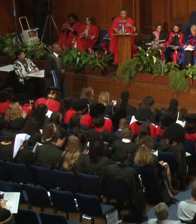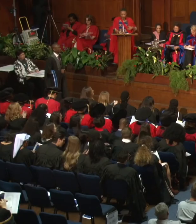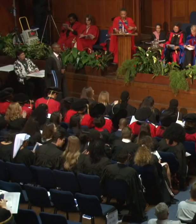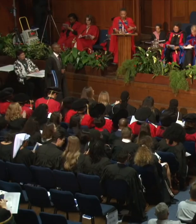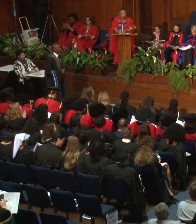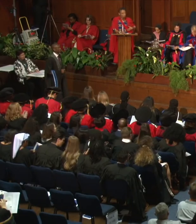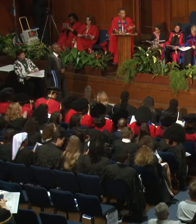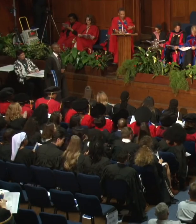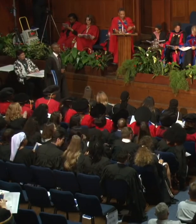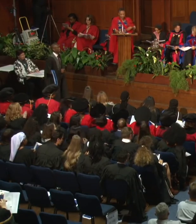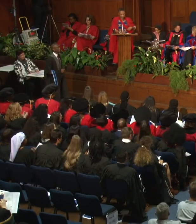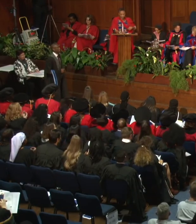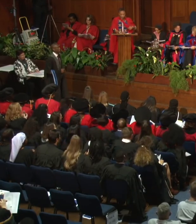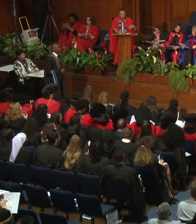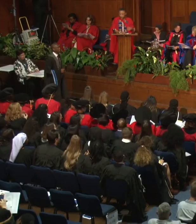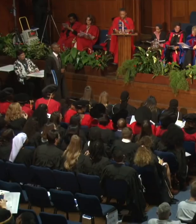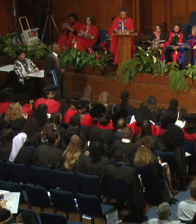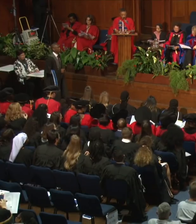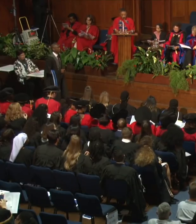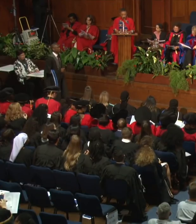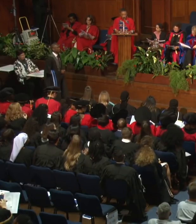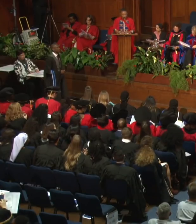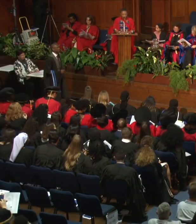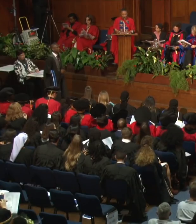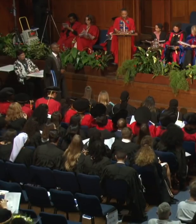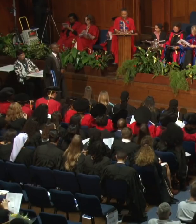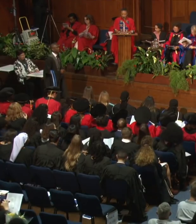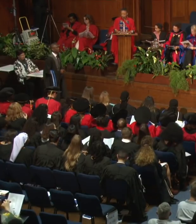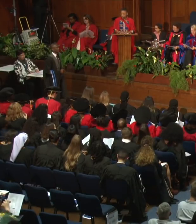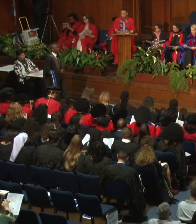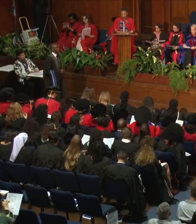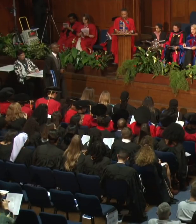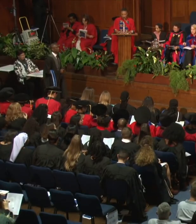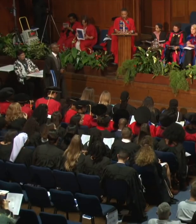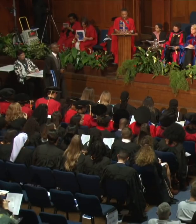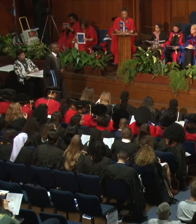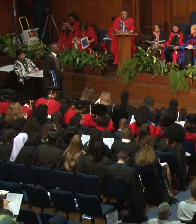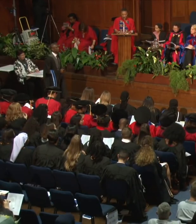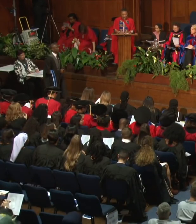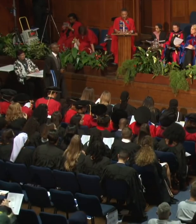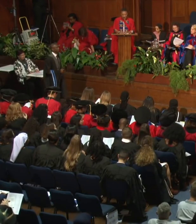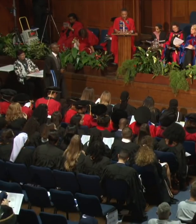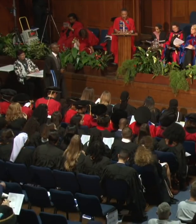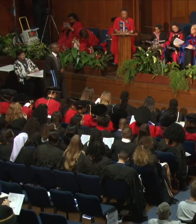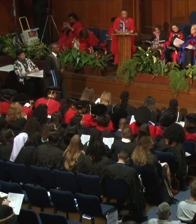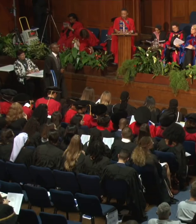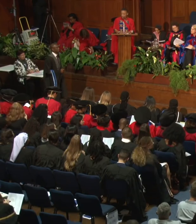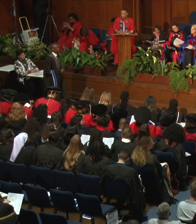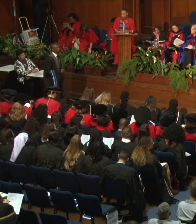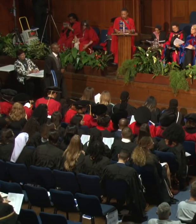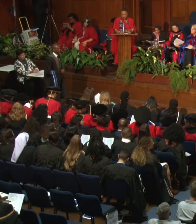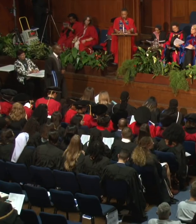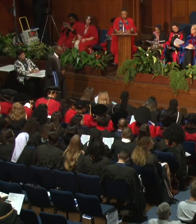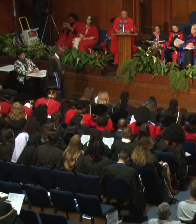Vice Chancellor, I have the honor to present to you for the degree of Bachelor of Education Honors,